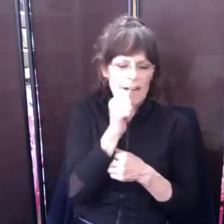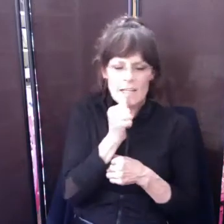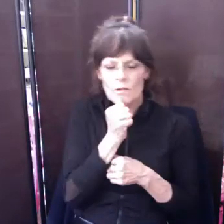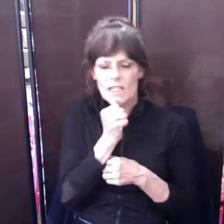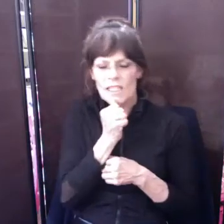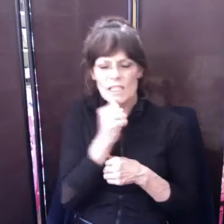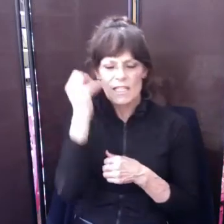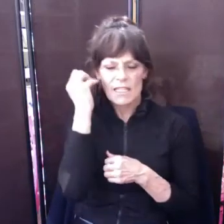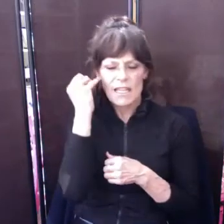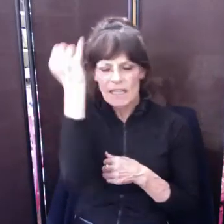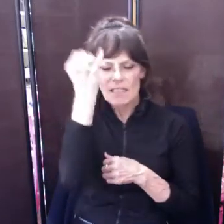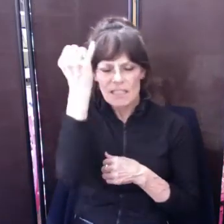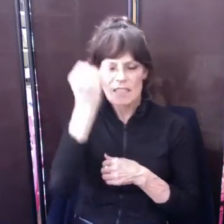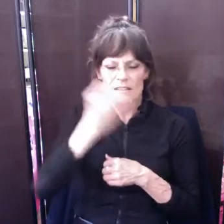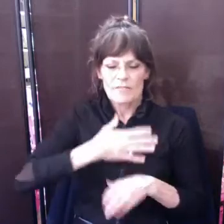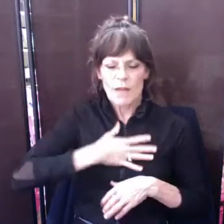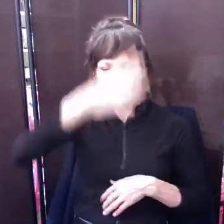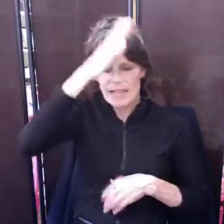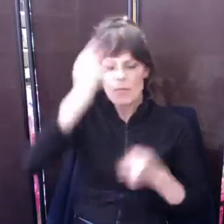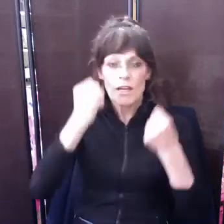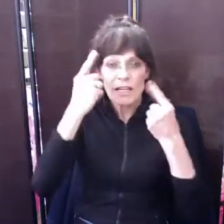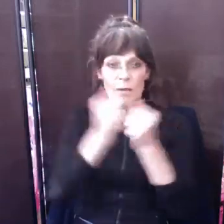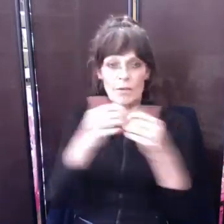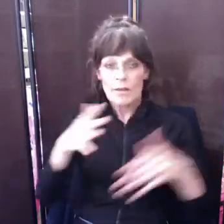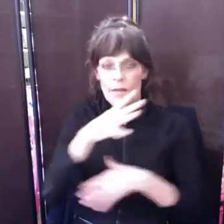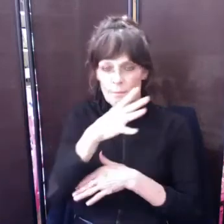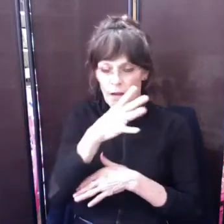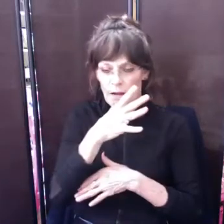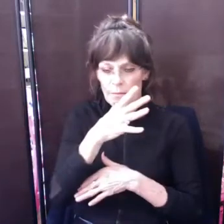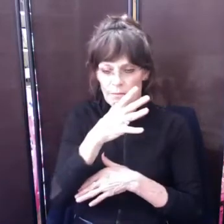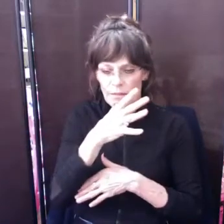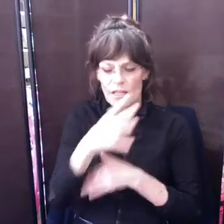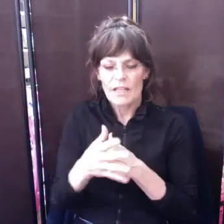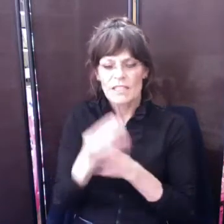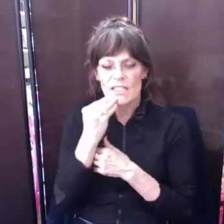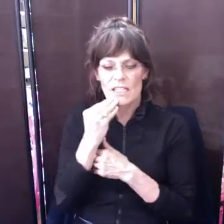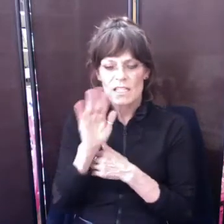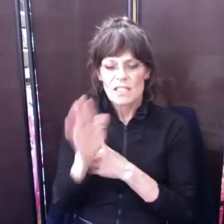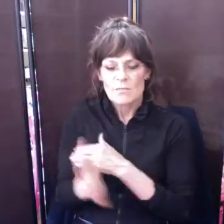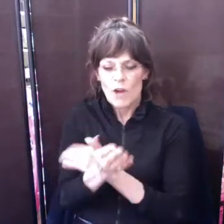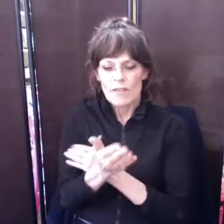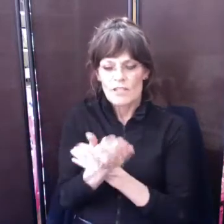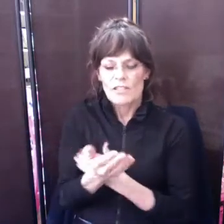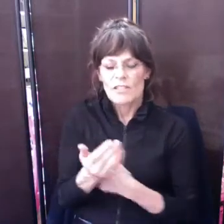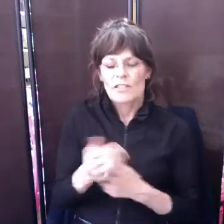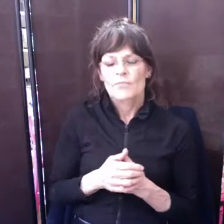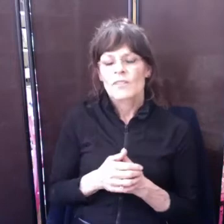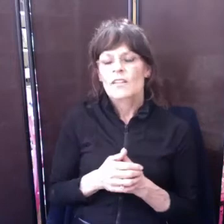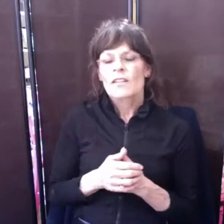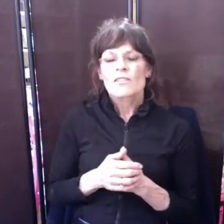my heart. My father was the Prince of Men. And when he was well enough, we traveled to Europe, my brother